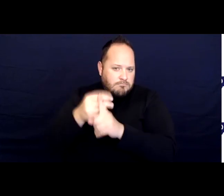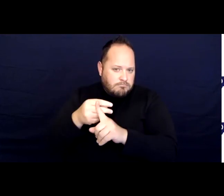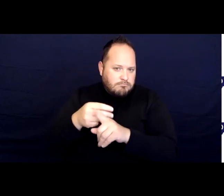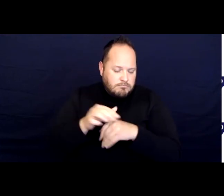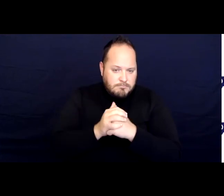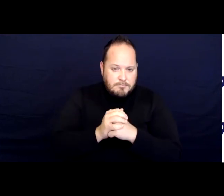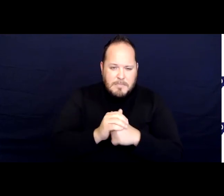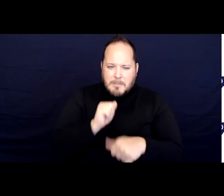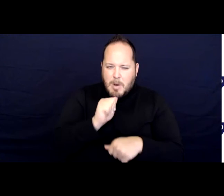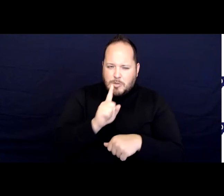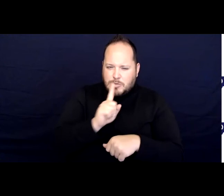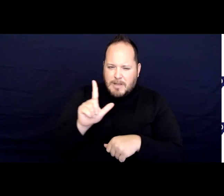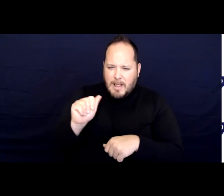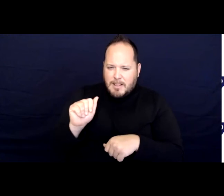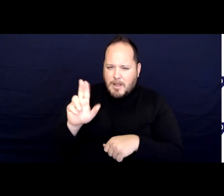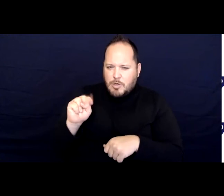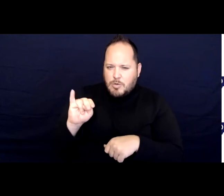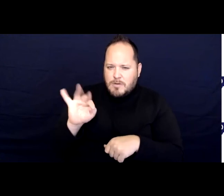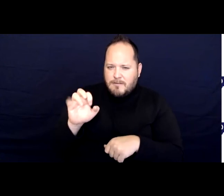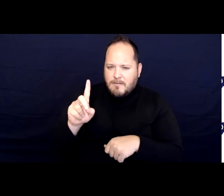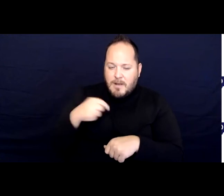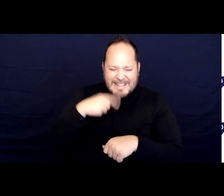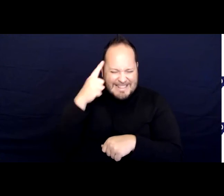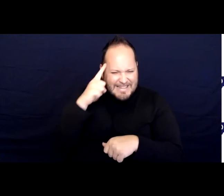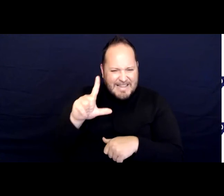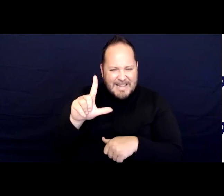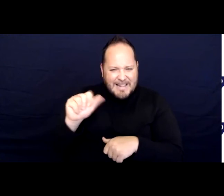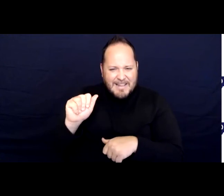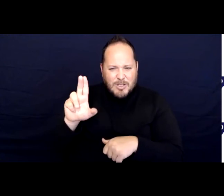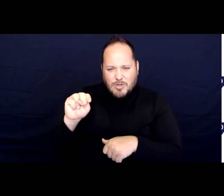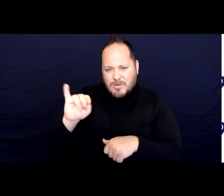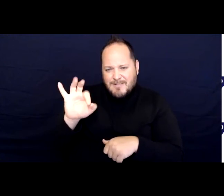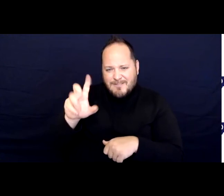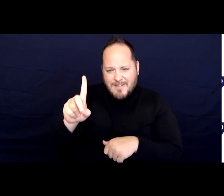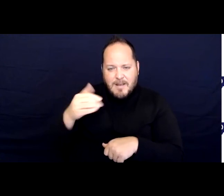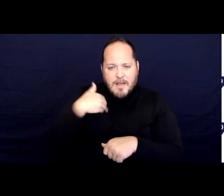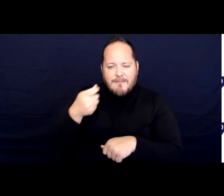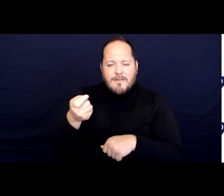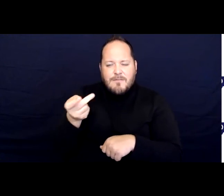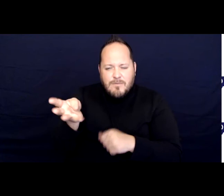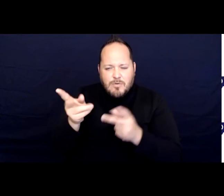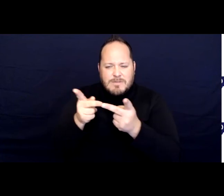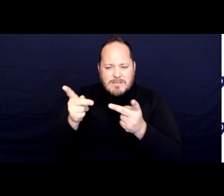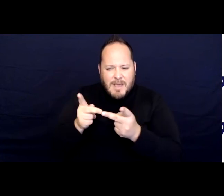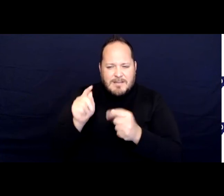if I think LA Unified has a few sites that have gone